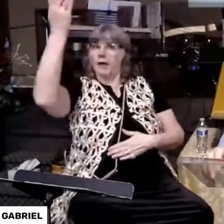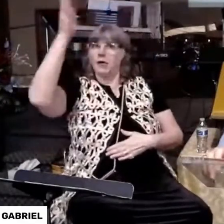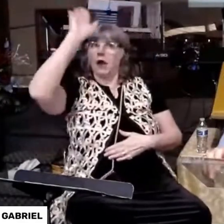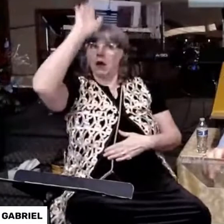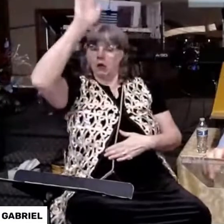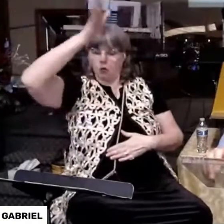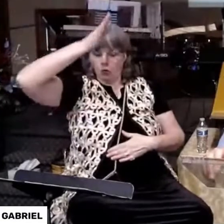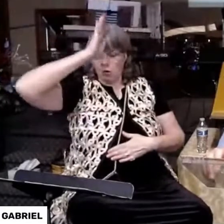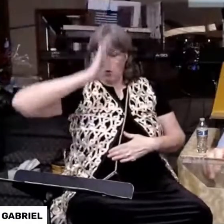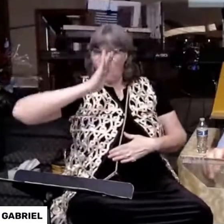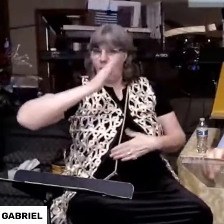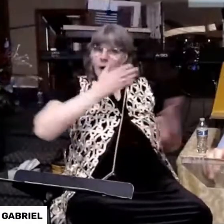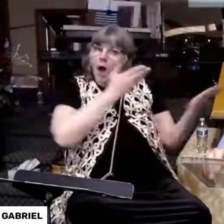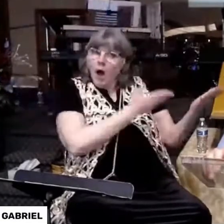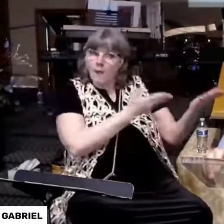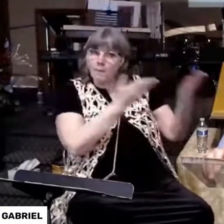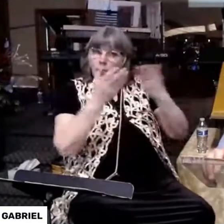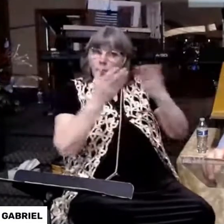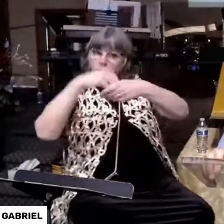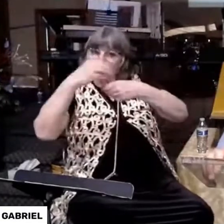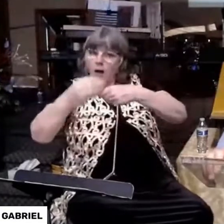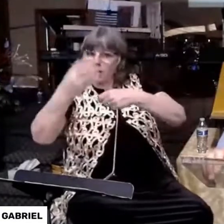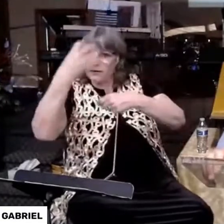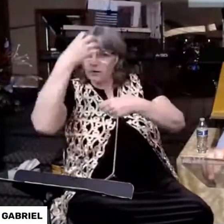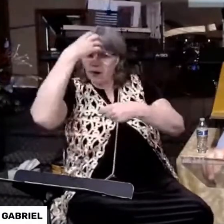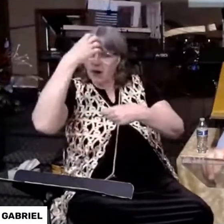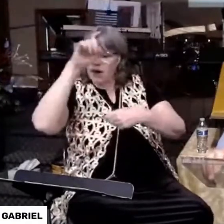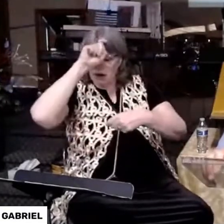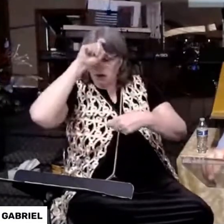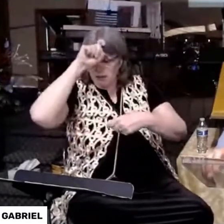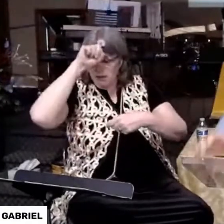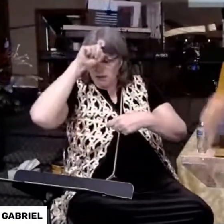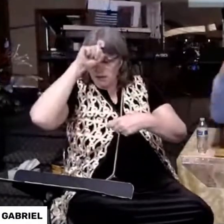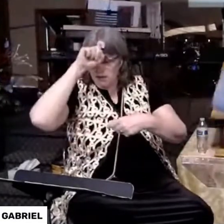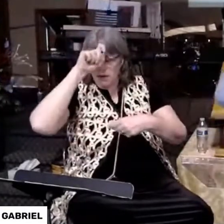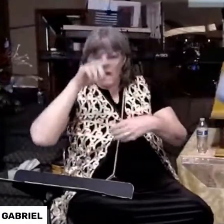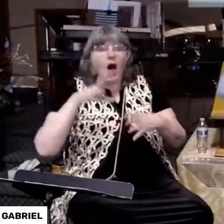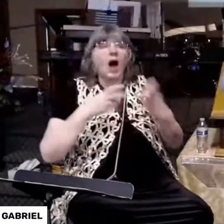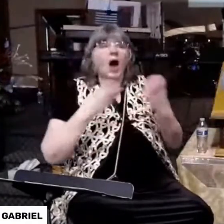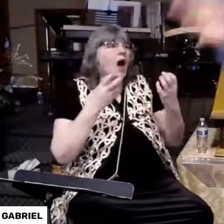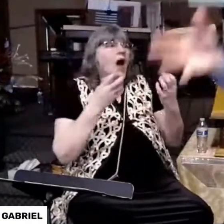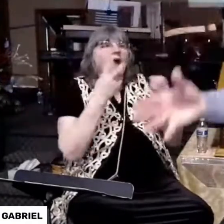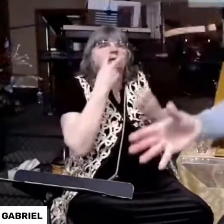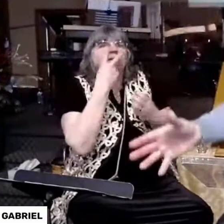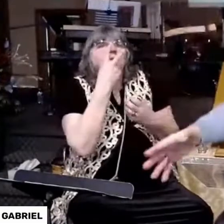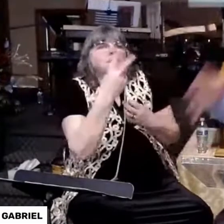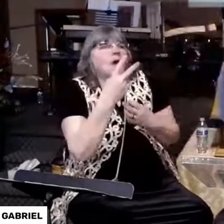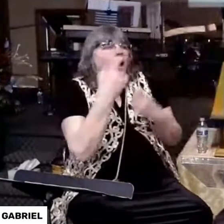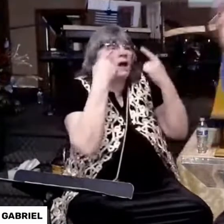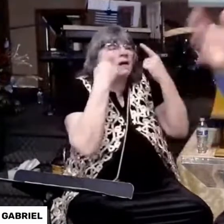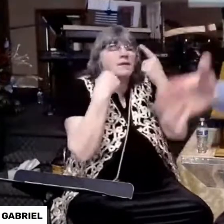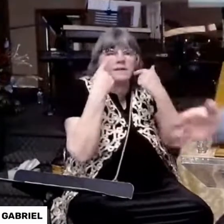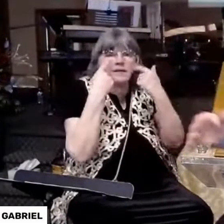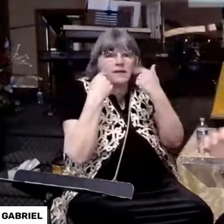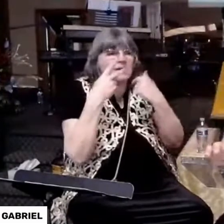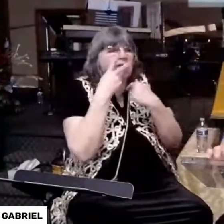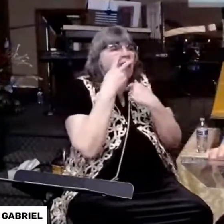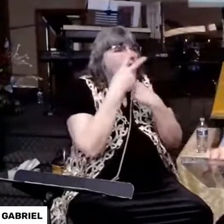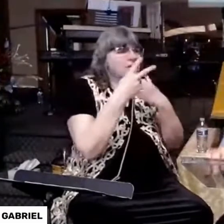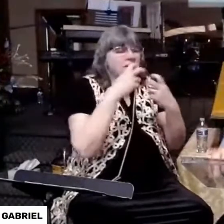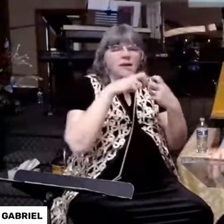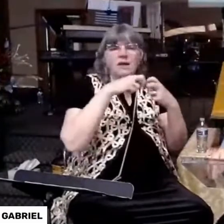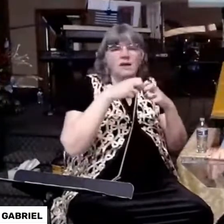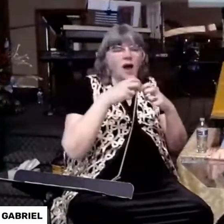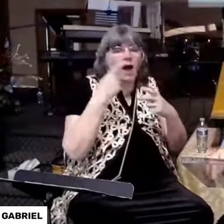the land of Egypt, out of the abode of slavery. That's what he told Moshe. I have seen the tears, I've heard their